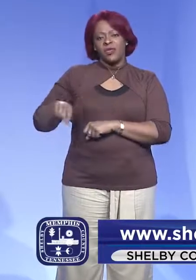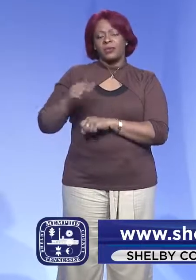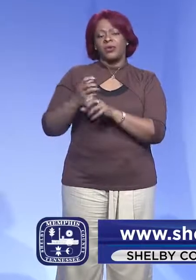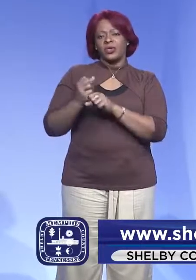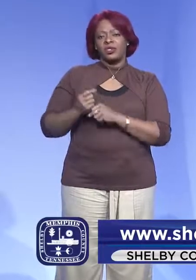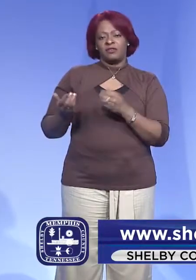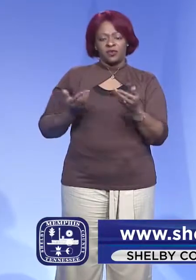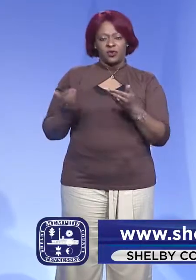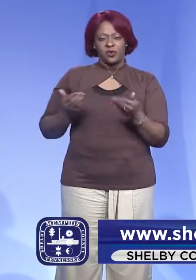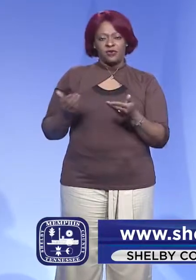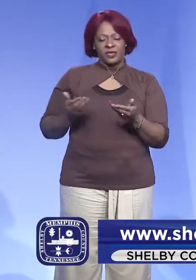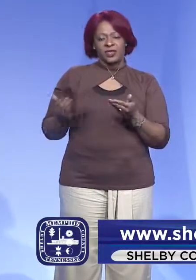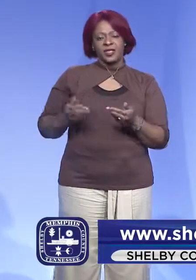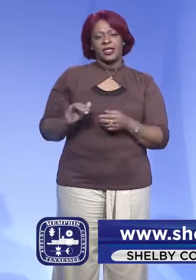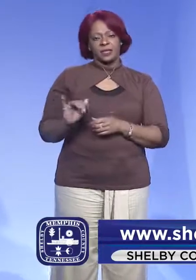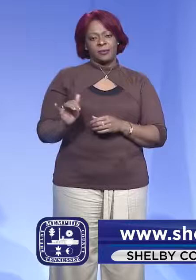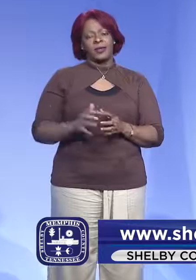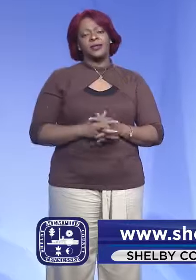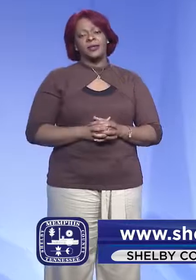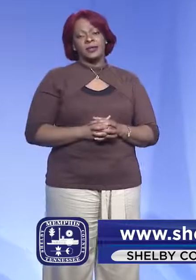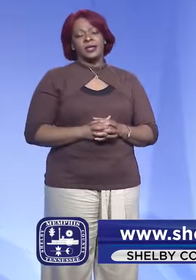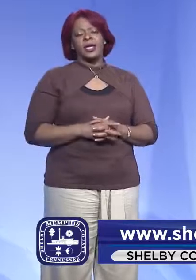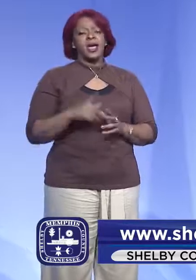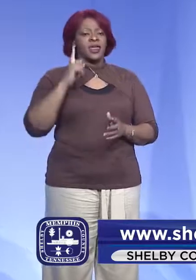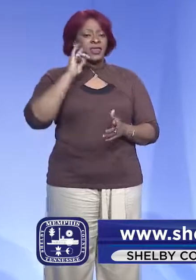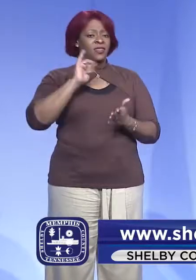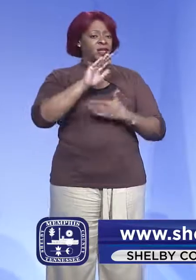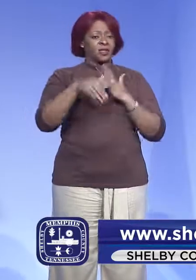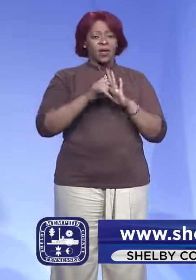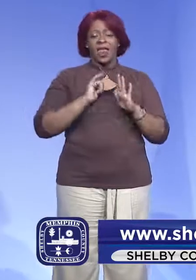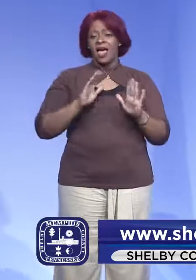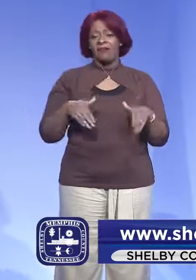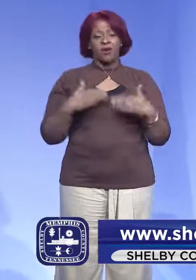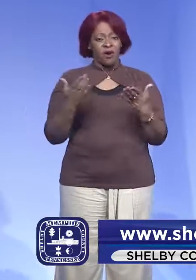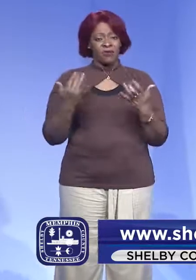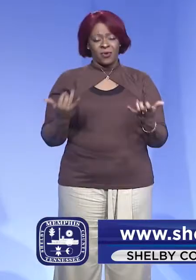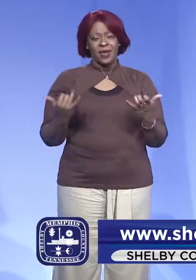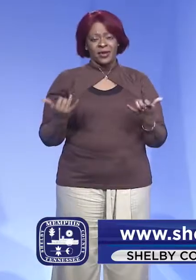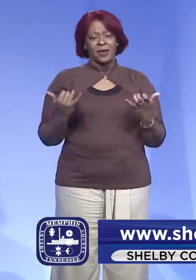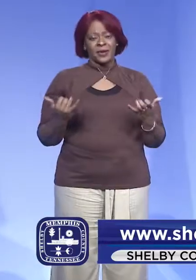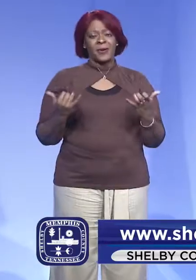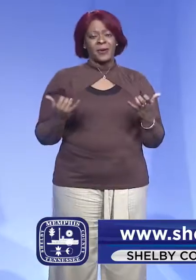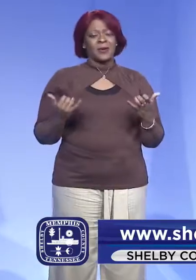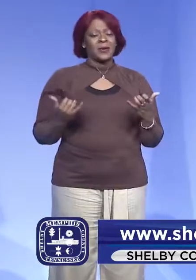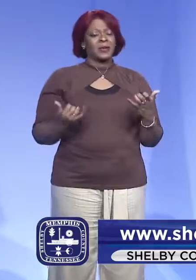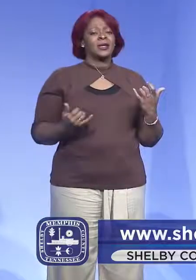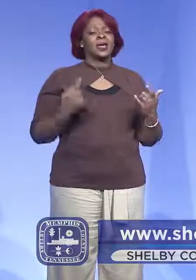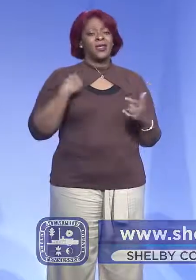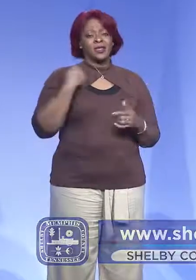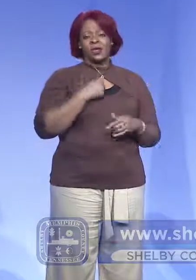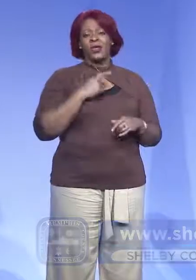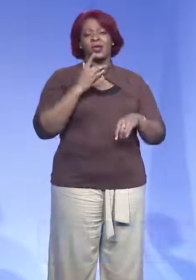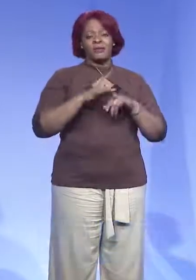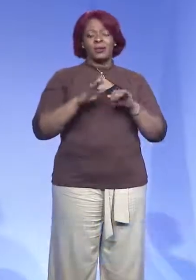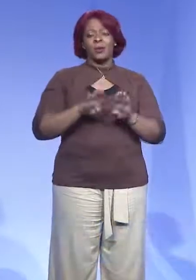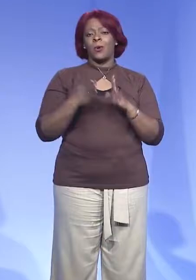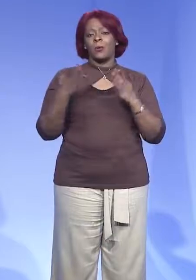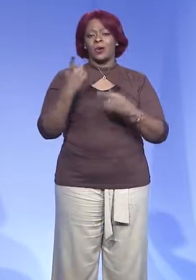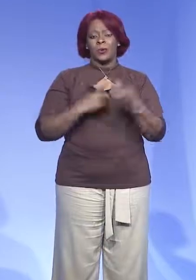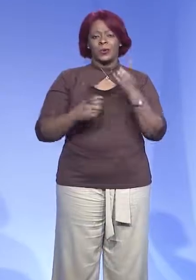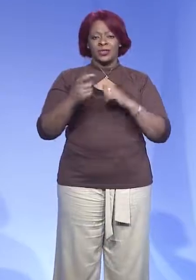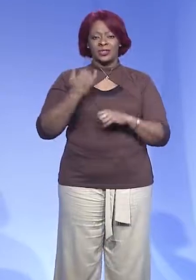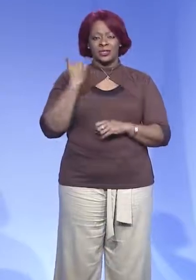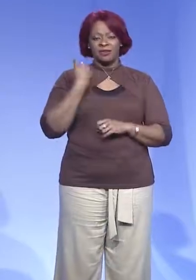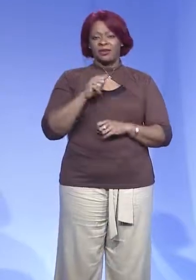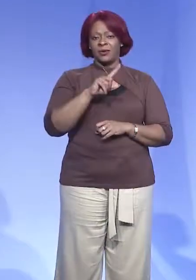the services that they're seeking. I think that's really all I have to offer right now. I think we are available for any questions if there